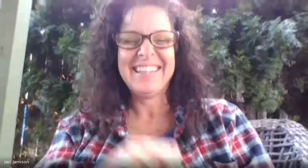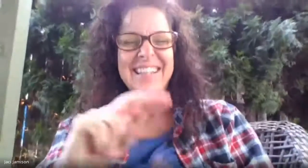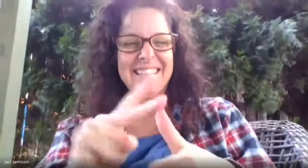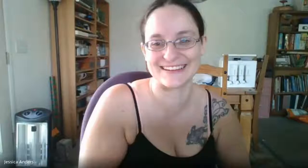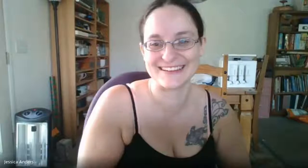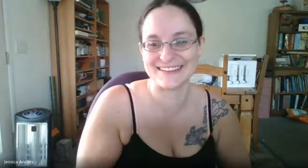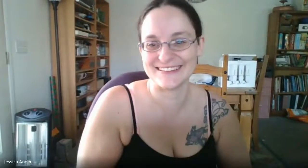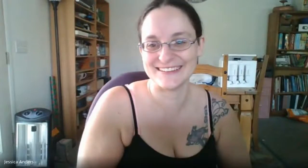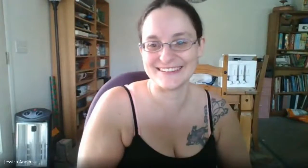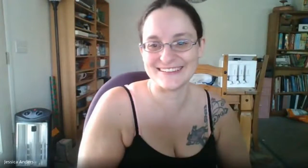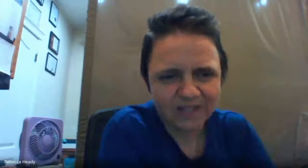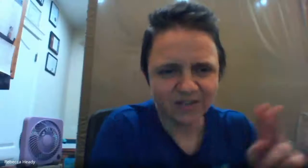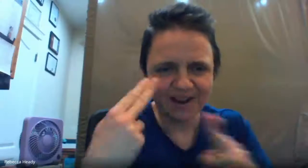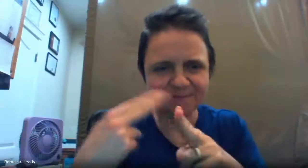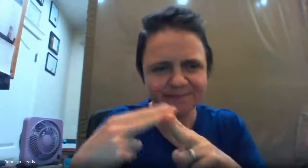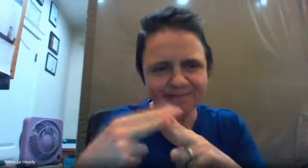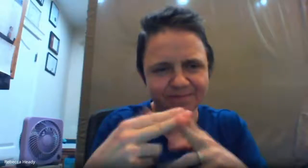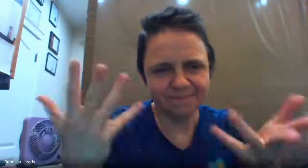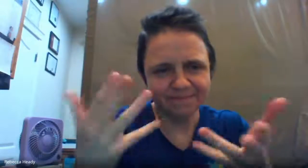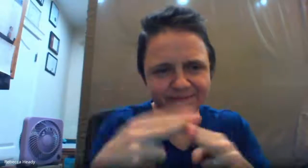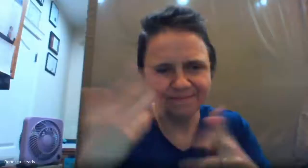Okay. What's her name? Oh,